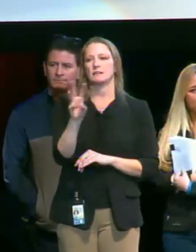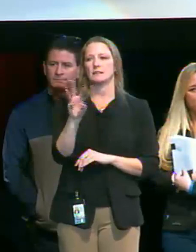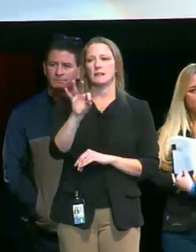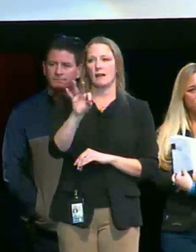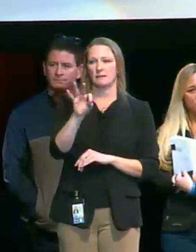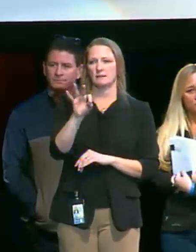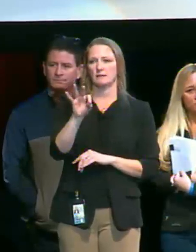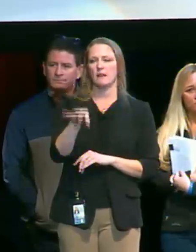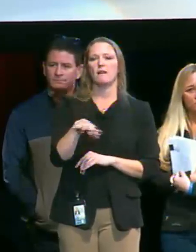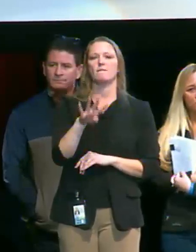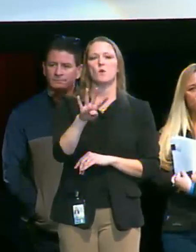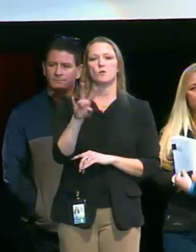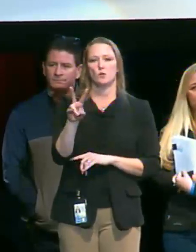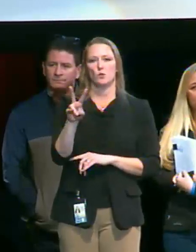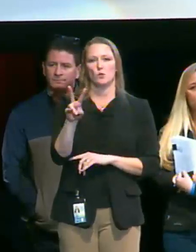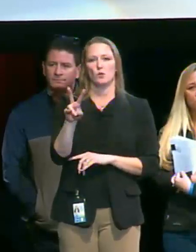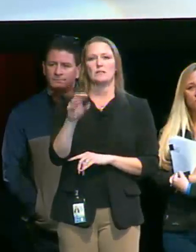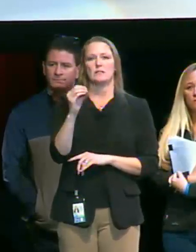805-969-4200.